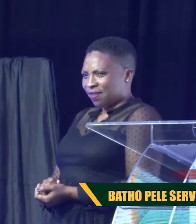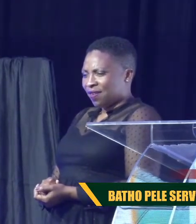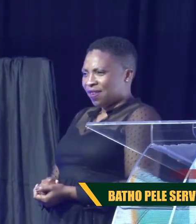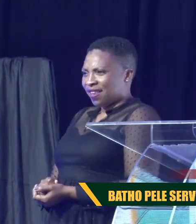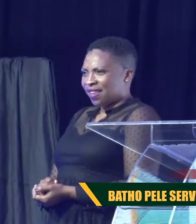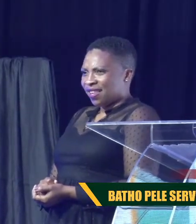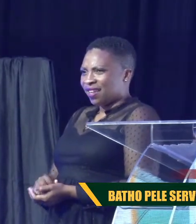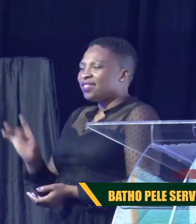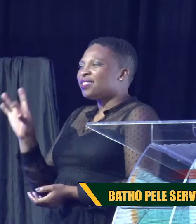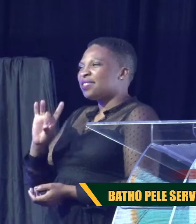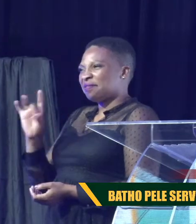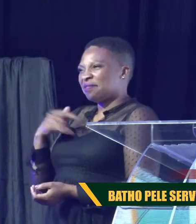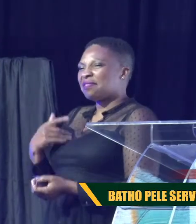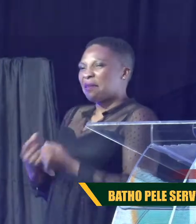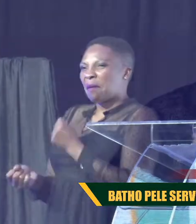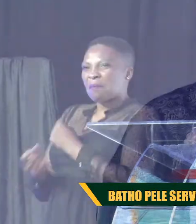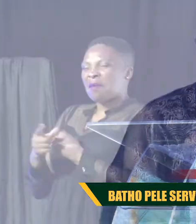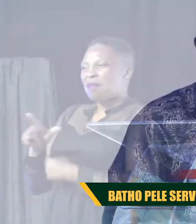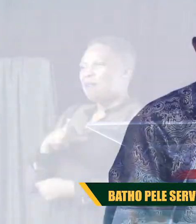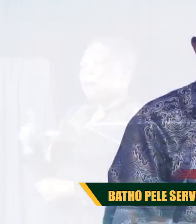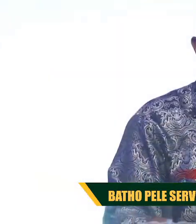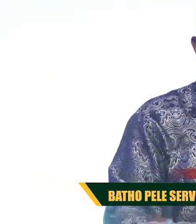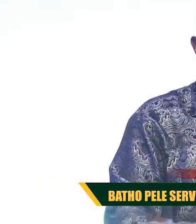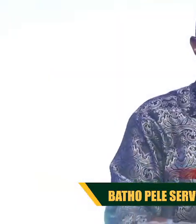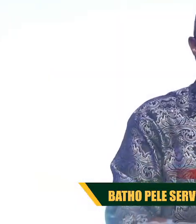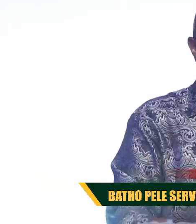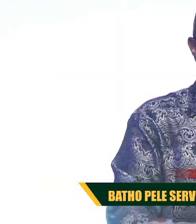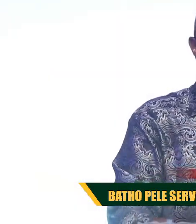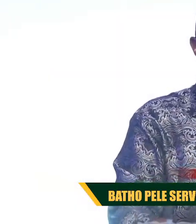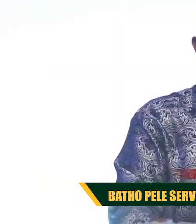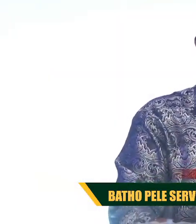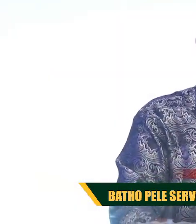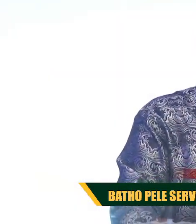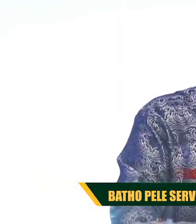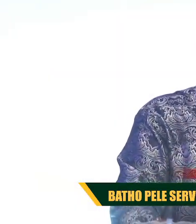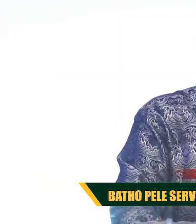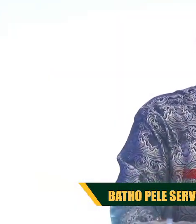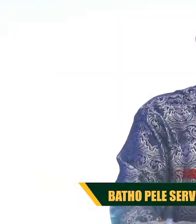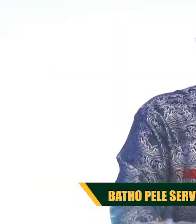There will also be nothing wrong to have a director general